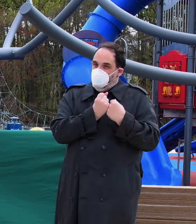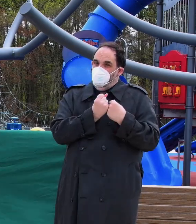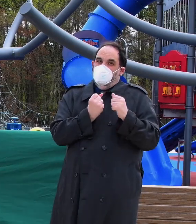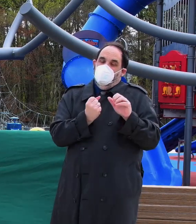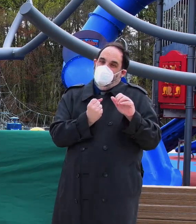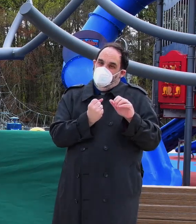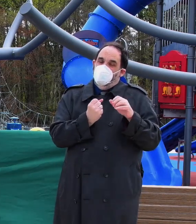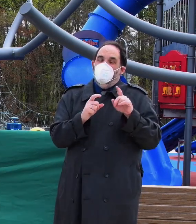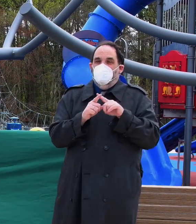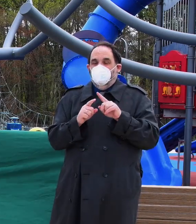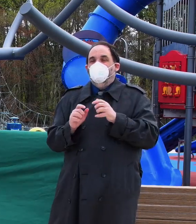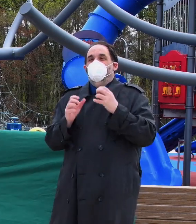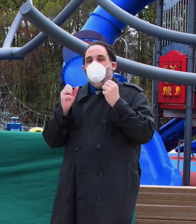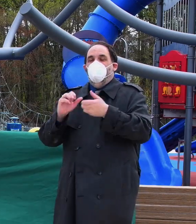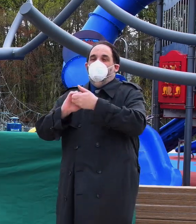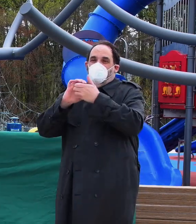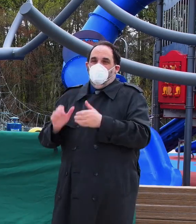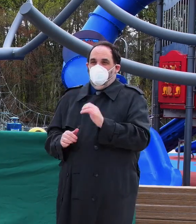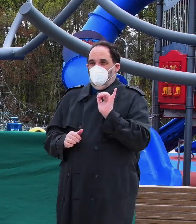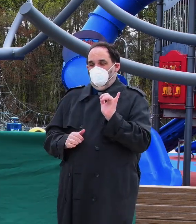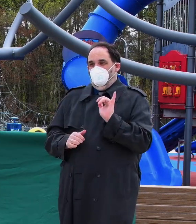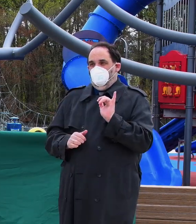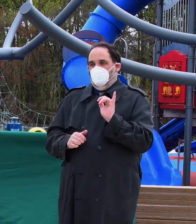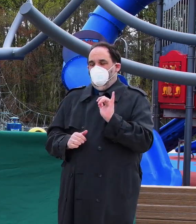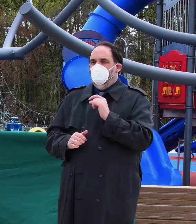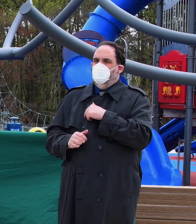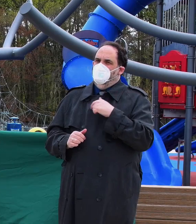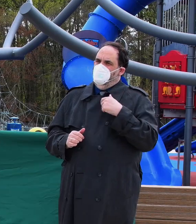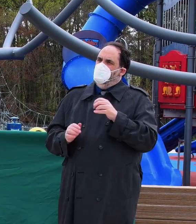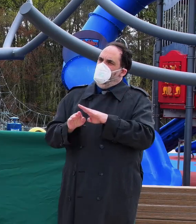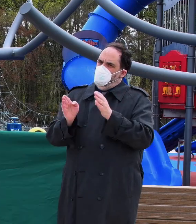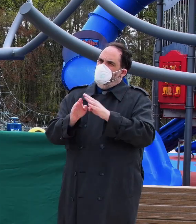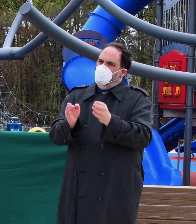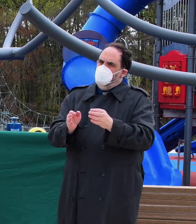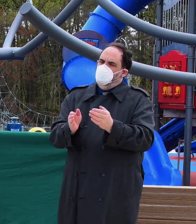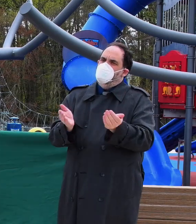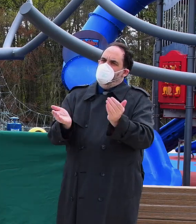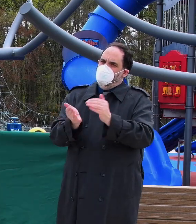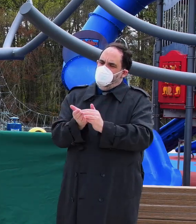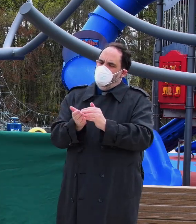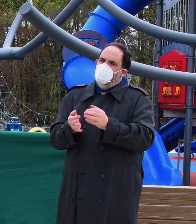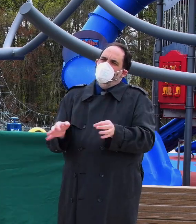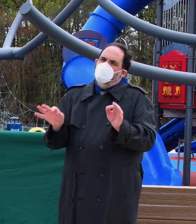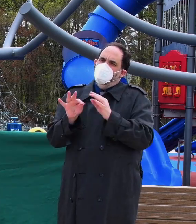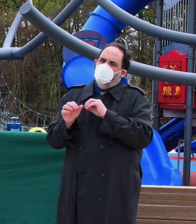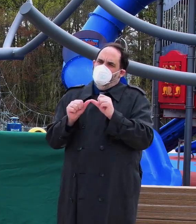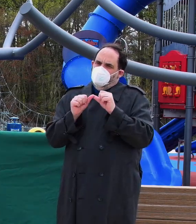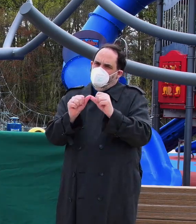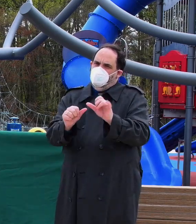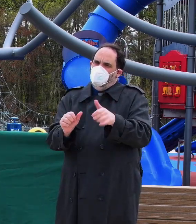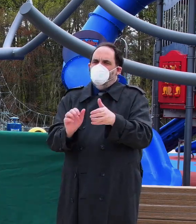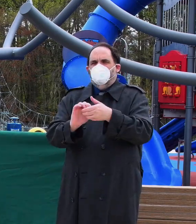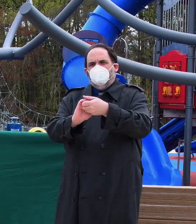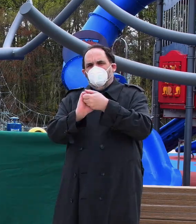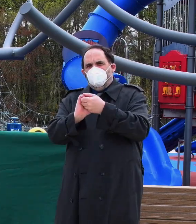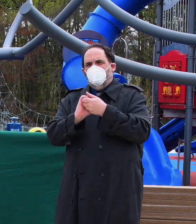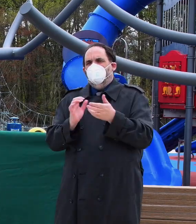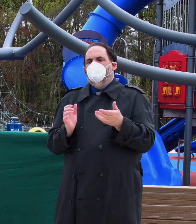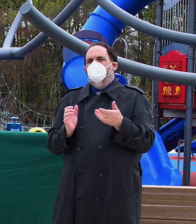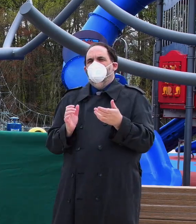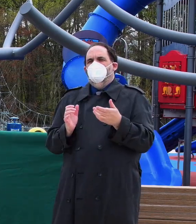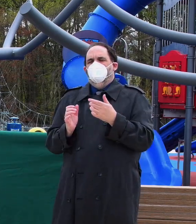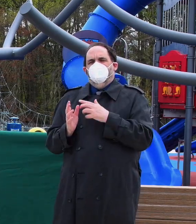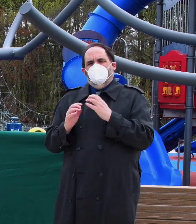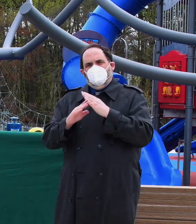strong partners. And as we reopen, it's important that we continue that partnership